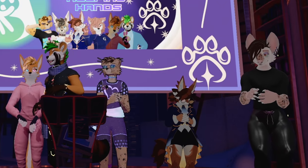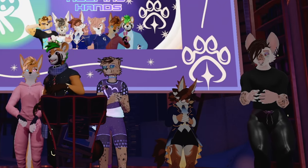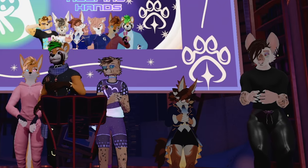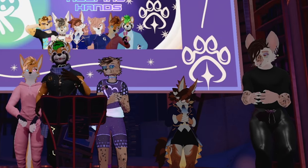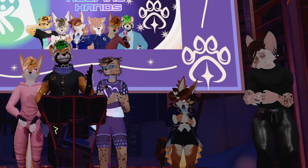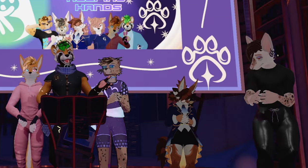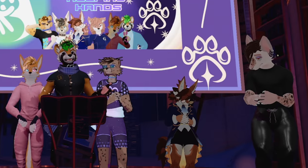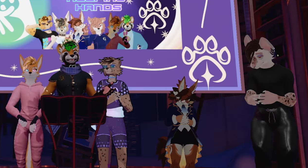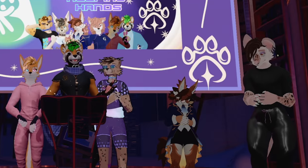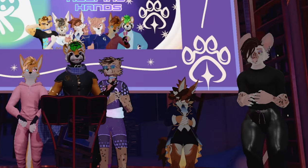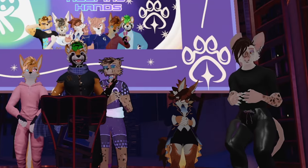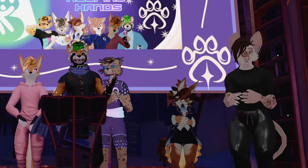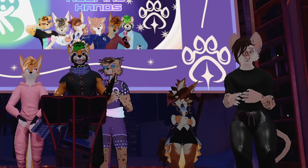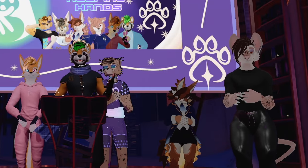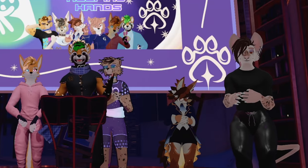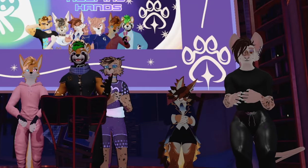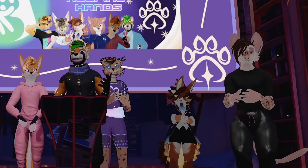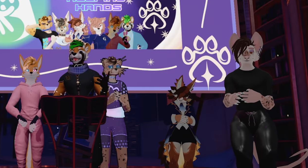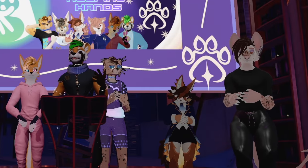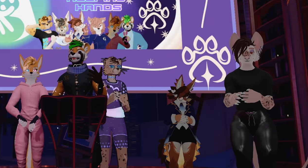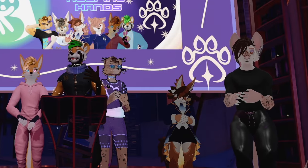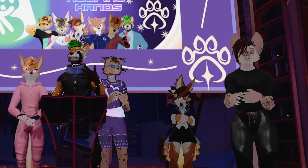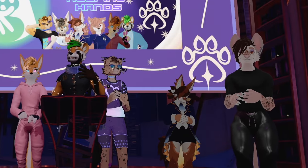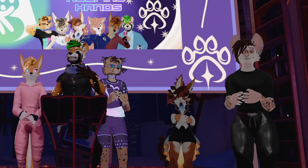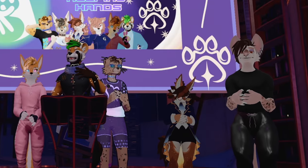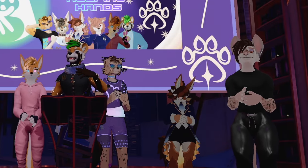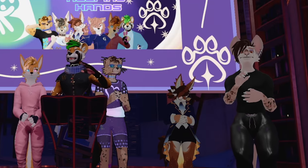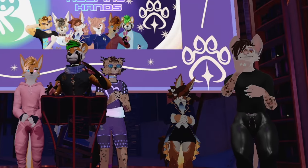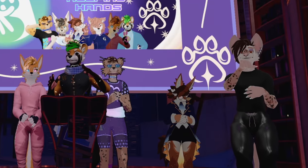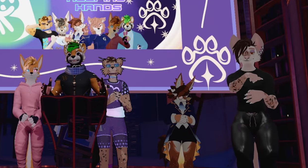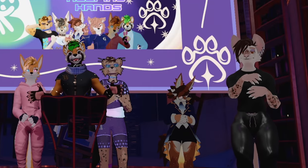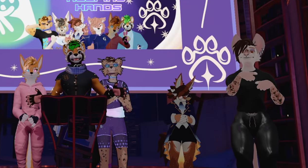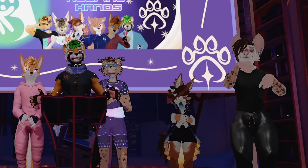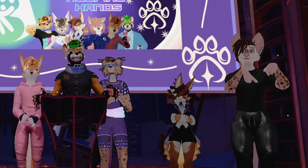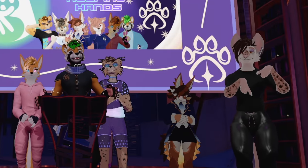So that is going back to the fact that it is a language in and of